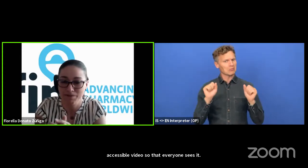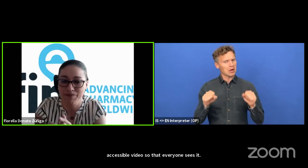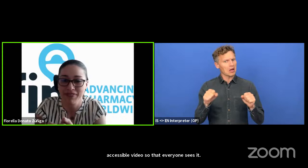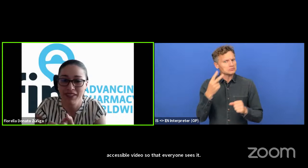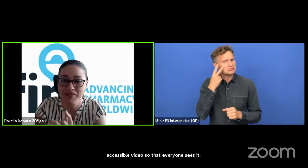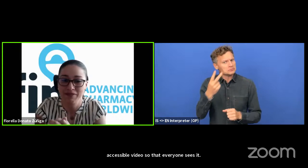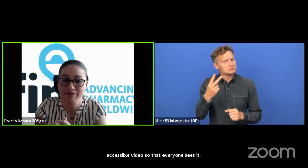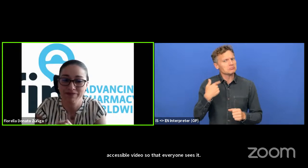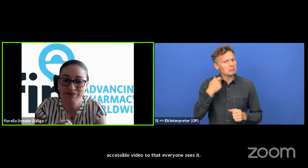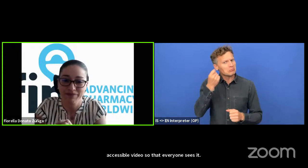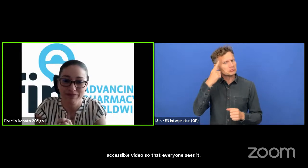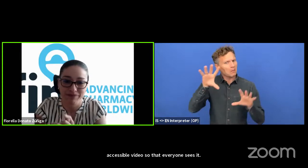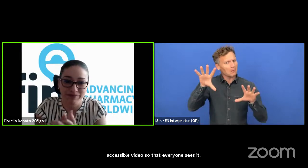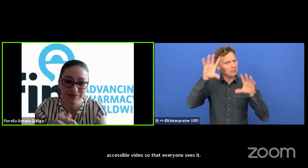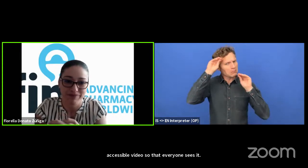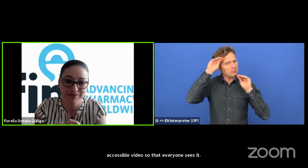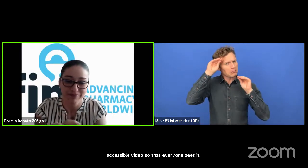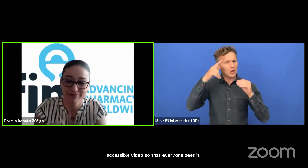provide.